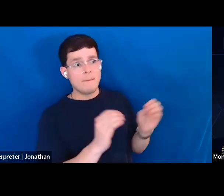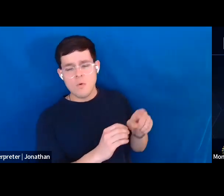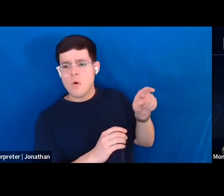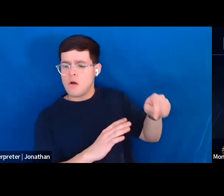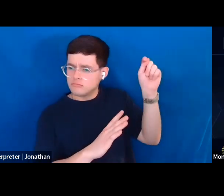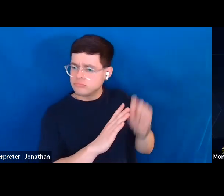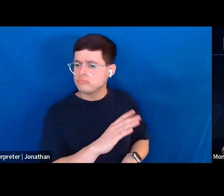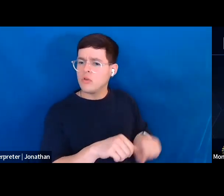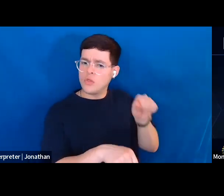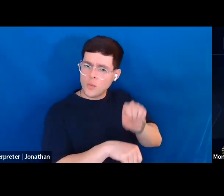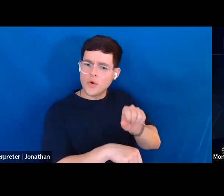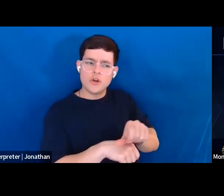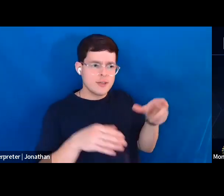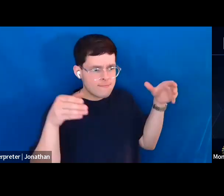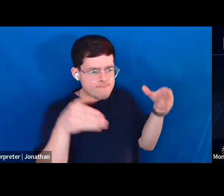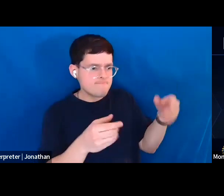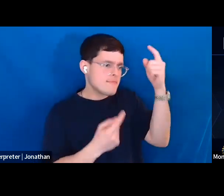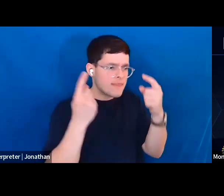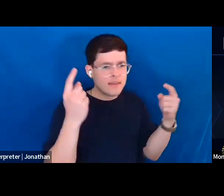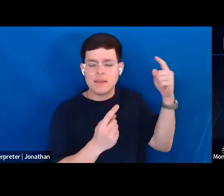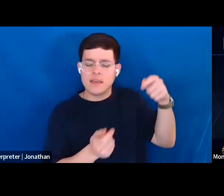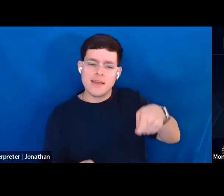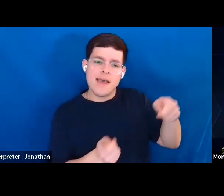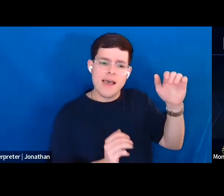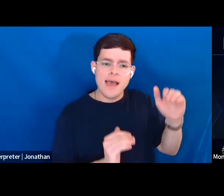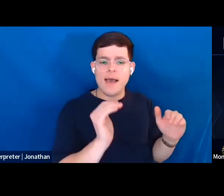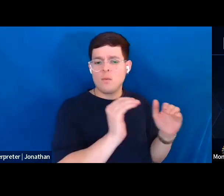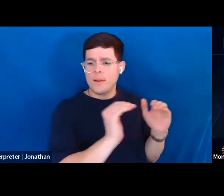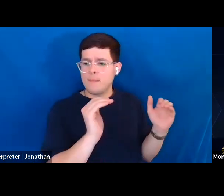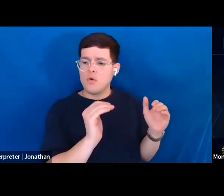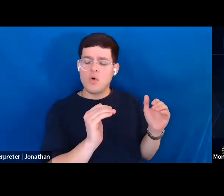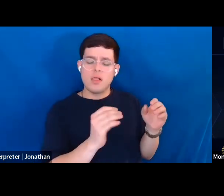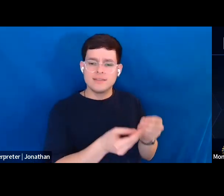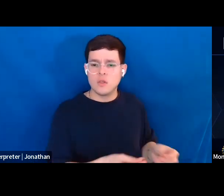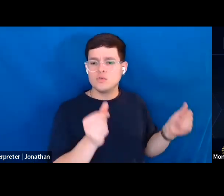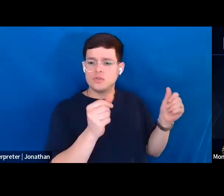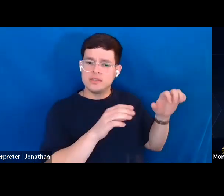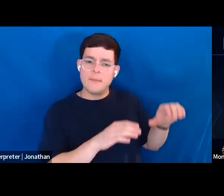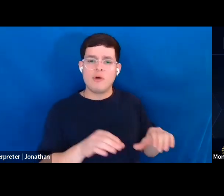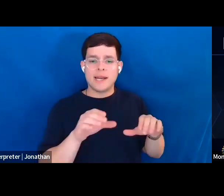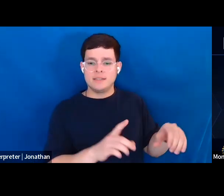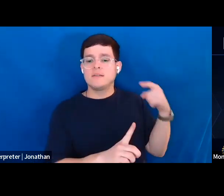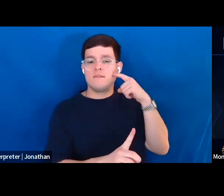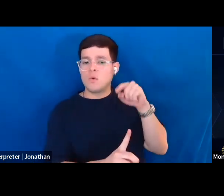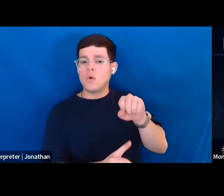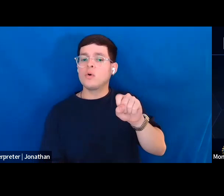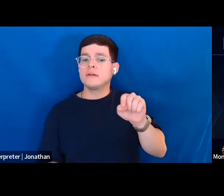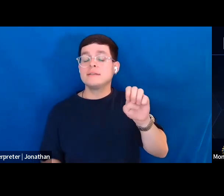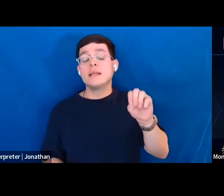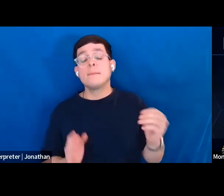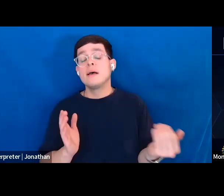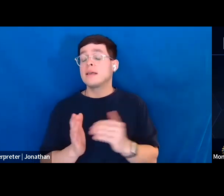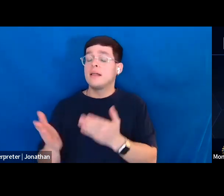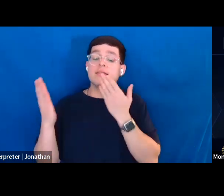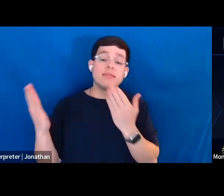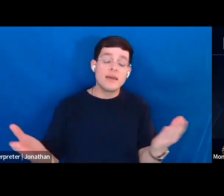towards equitable solutions and practices in STEM. So again, just want to say thank you. We